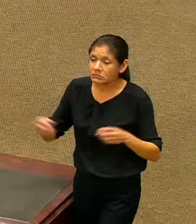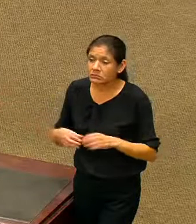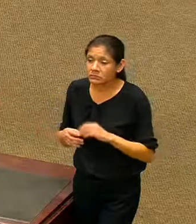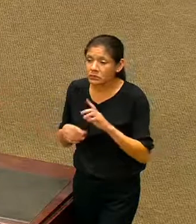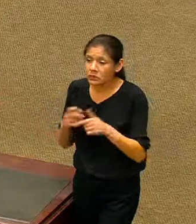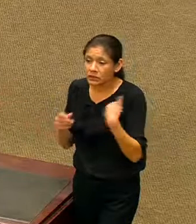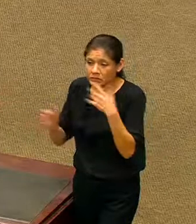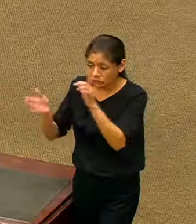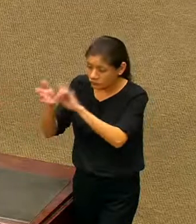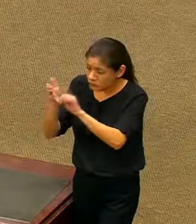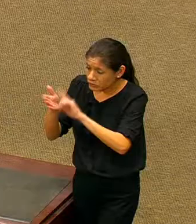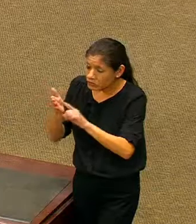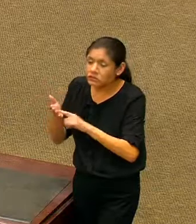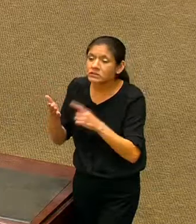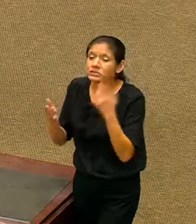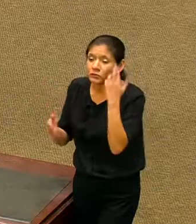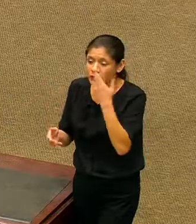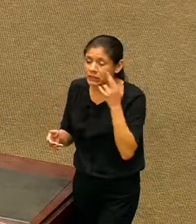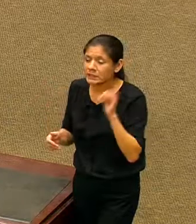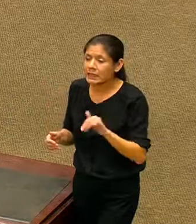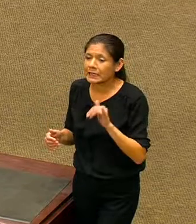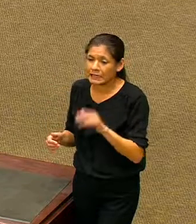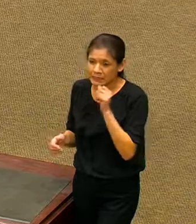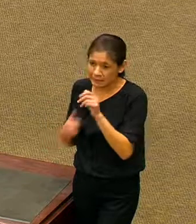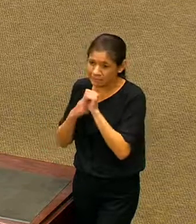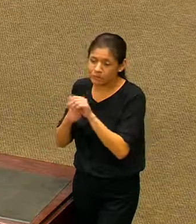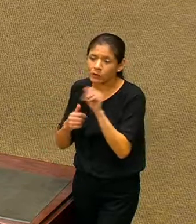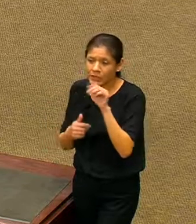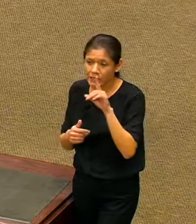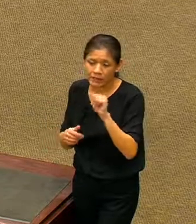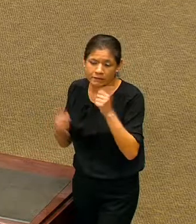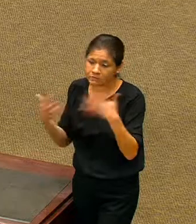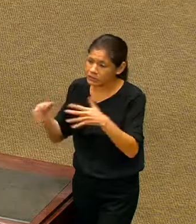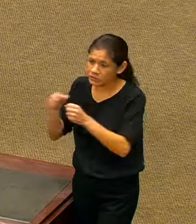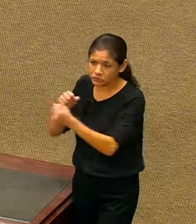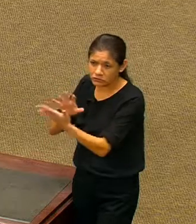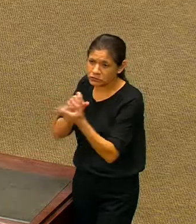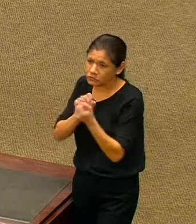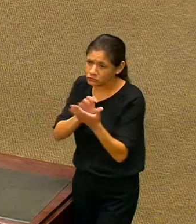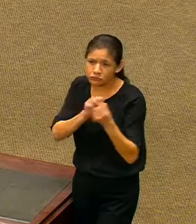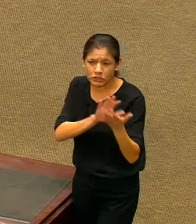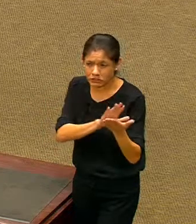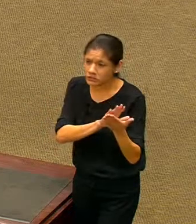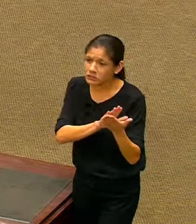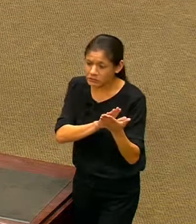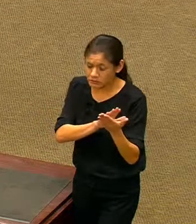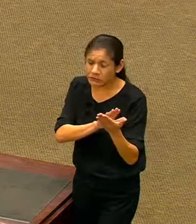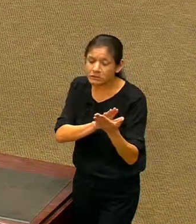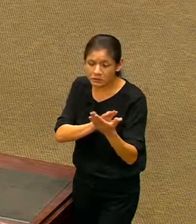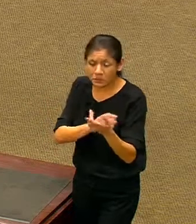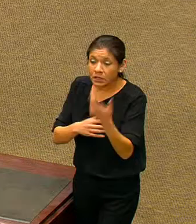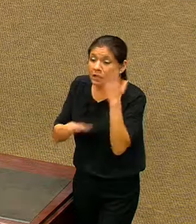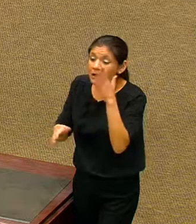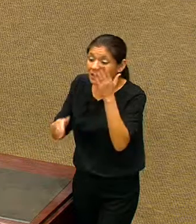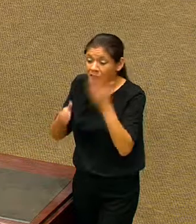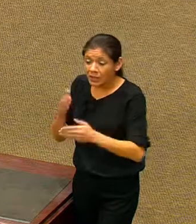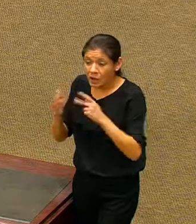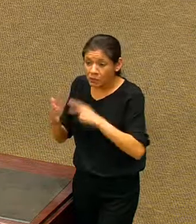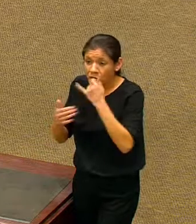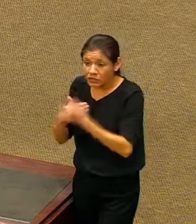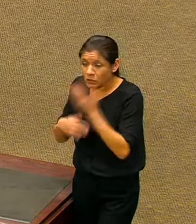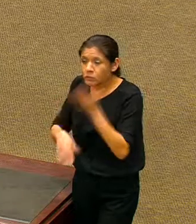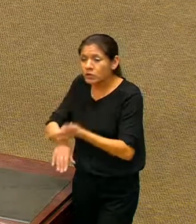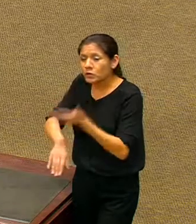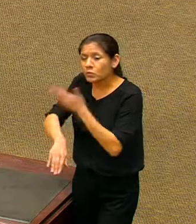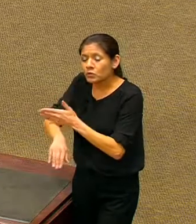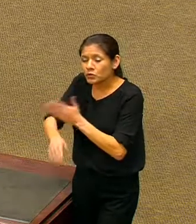When we did our research, found out we're non-compliant. Those have already been addressed. We are going to, in the project, improve